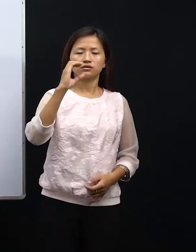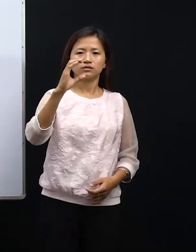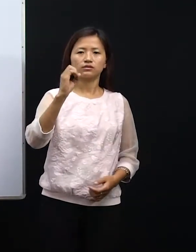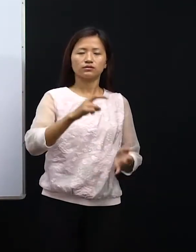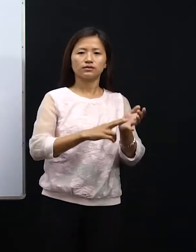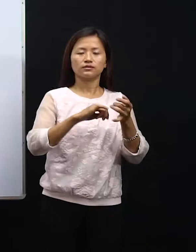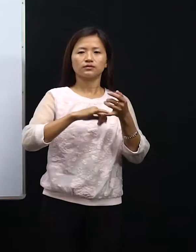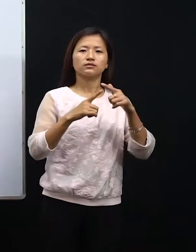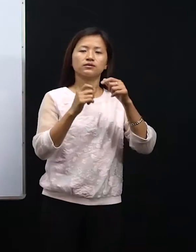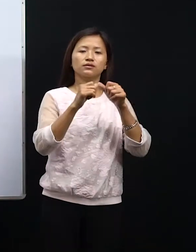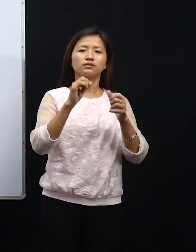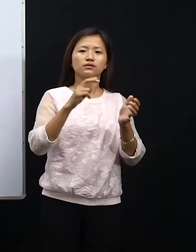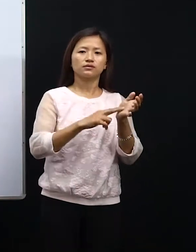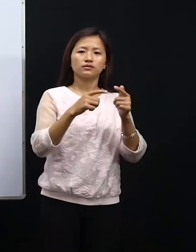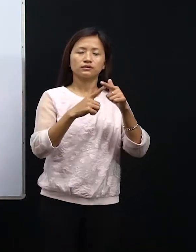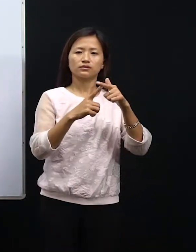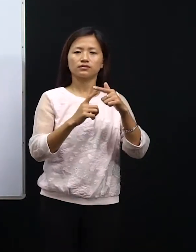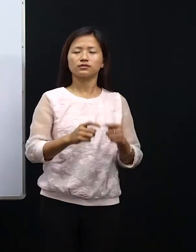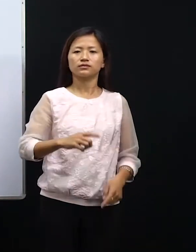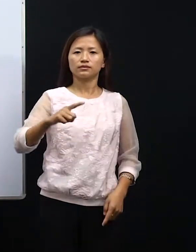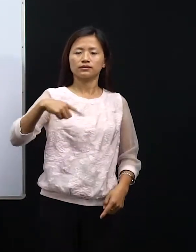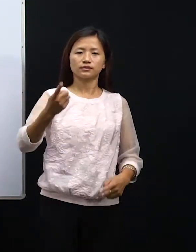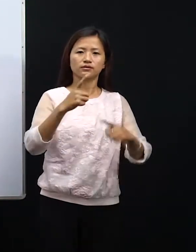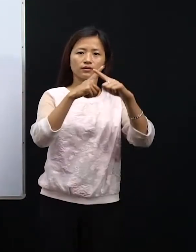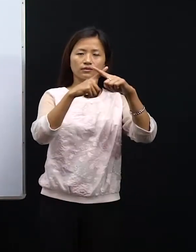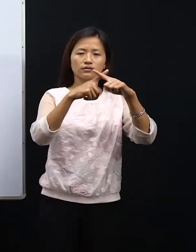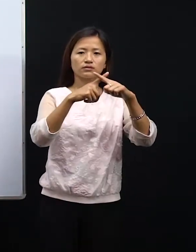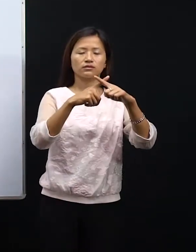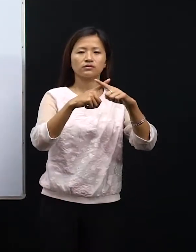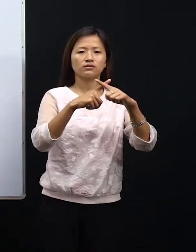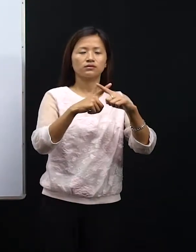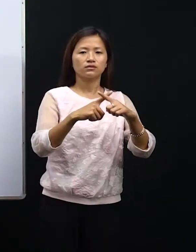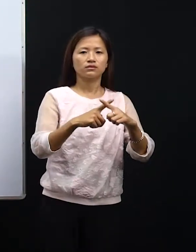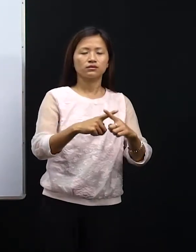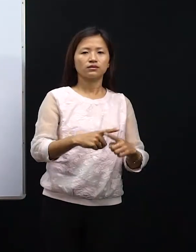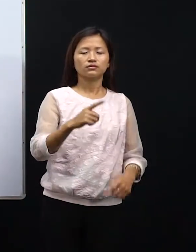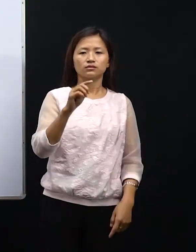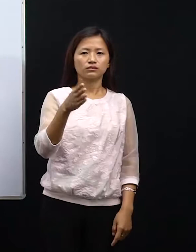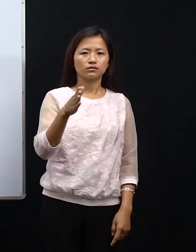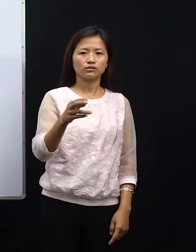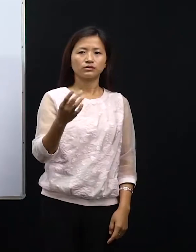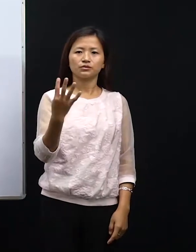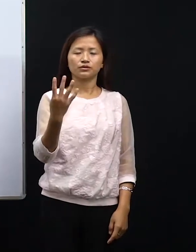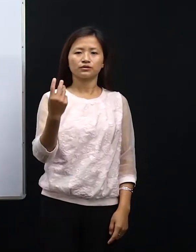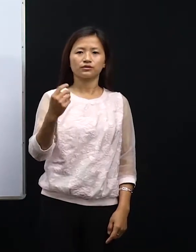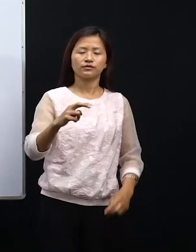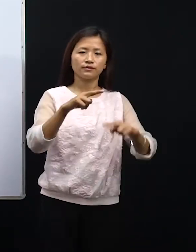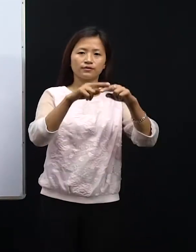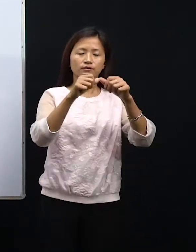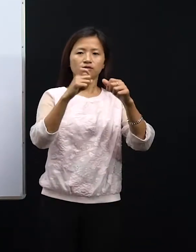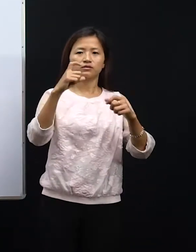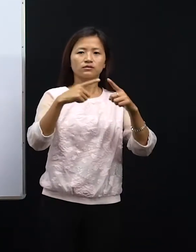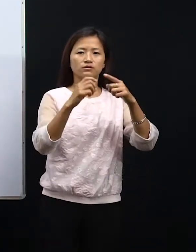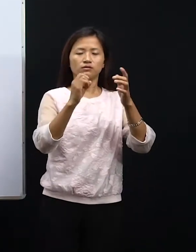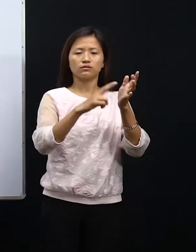coefficient. Let's look at the next one, x. X has no numerical factor given, right? So